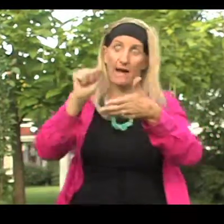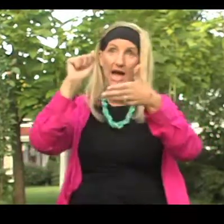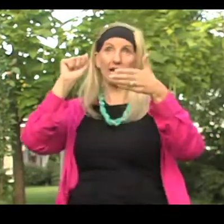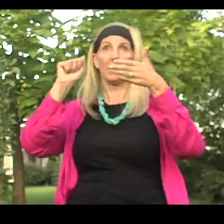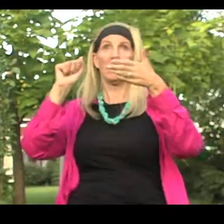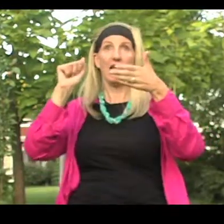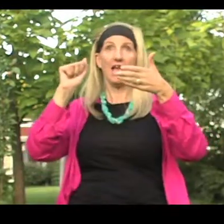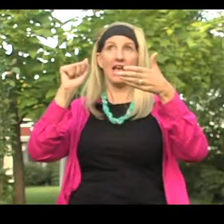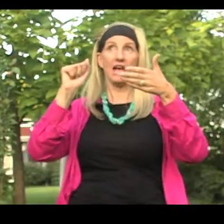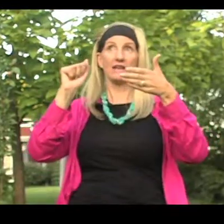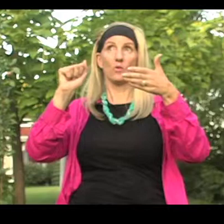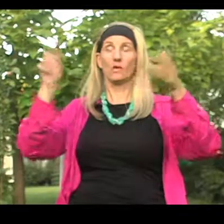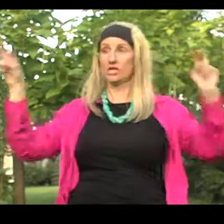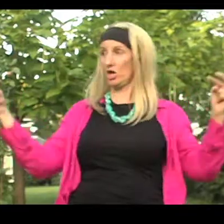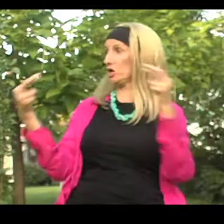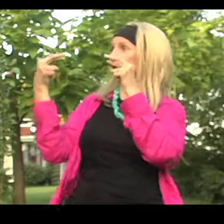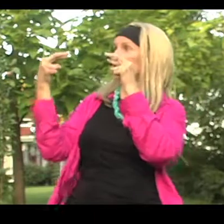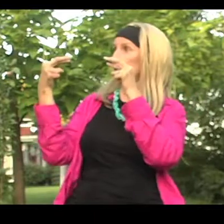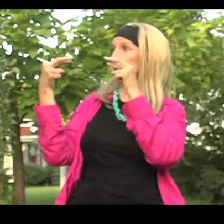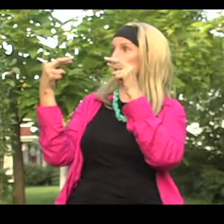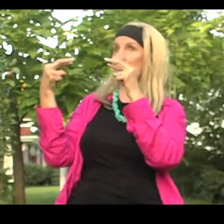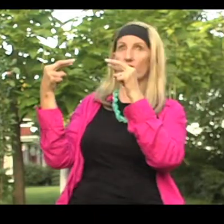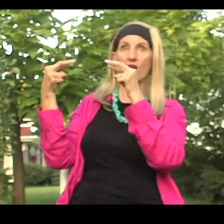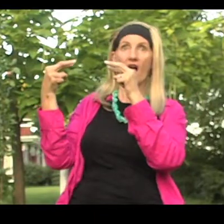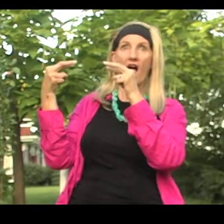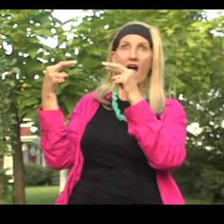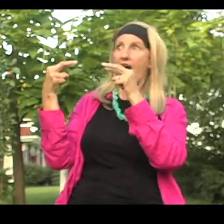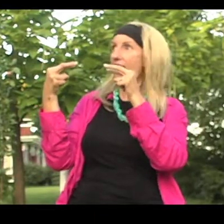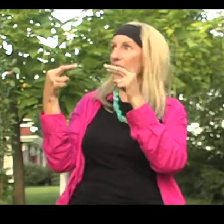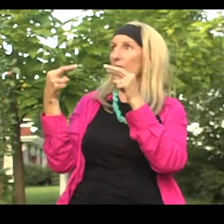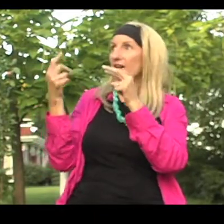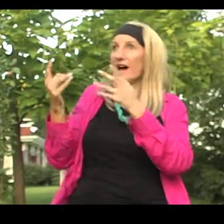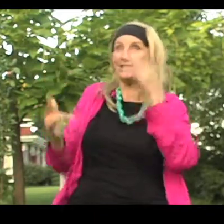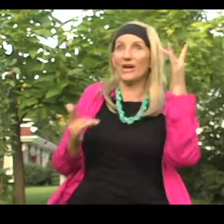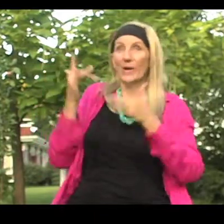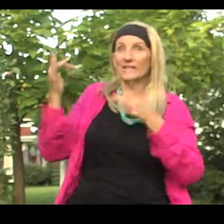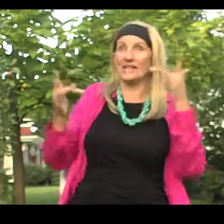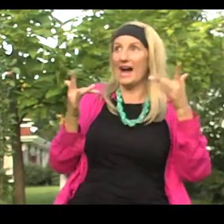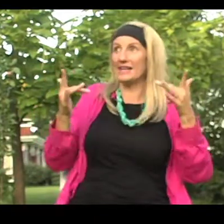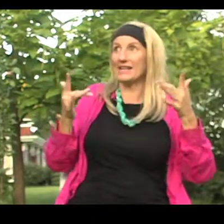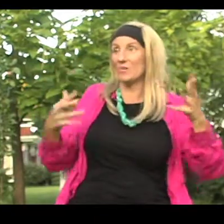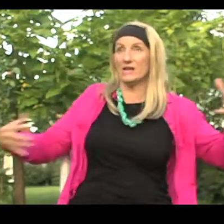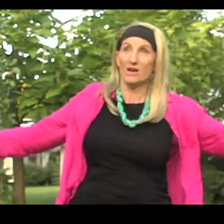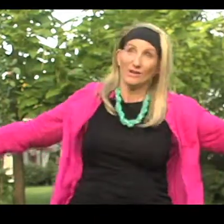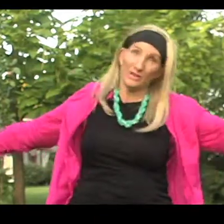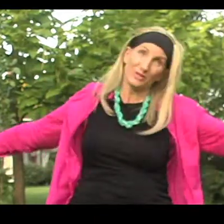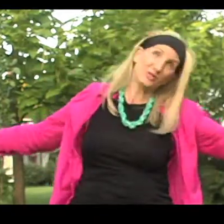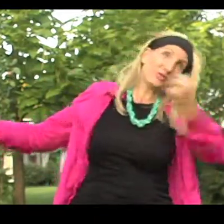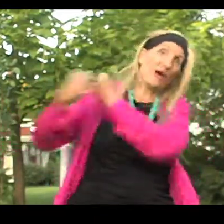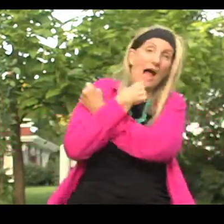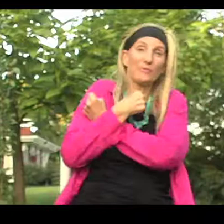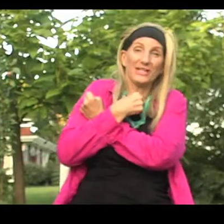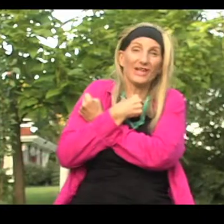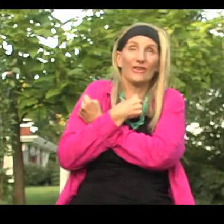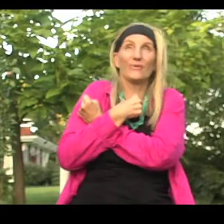back. And we turned and looked at each other. And we got so excited, and we grabbed each other, and we